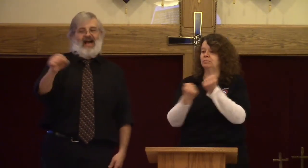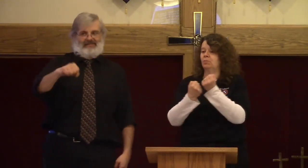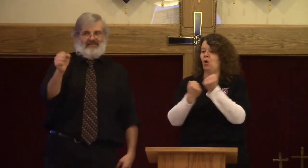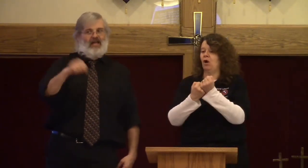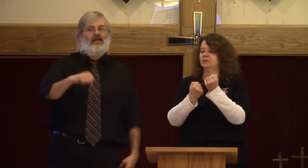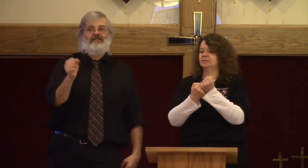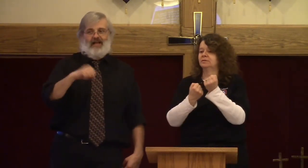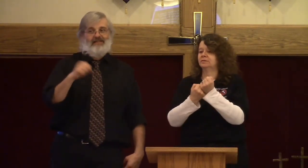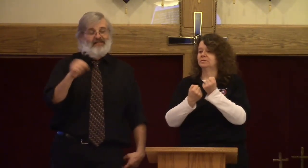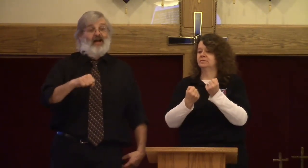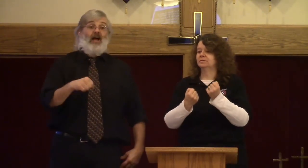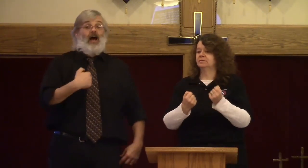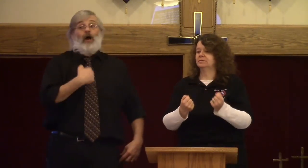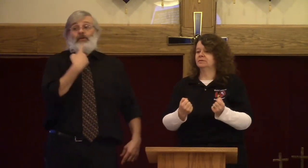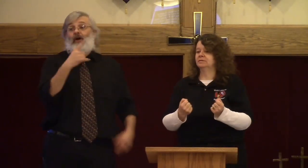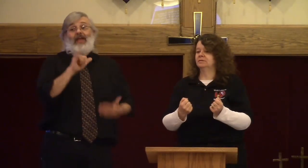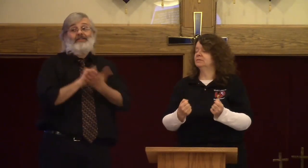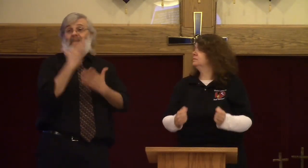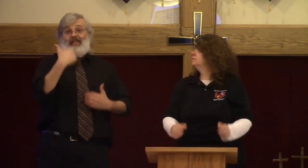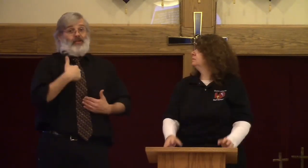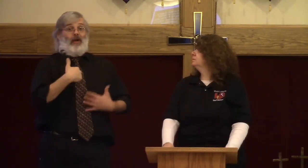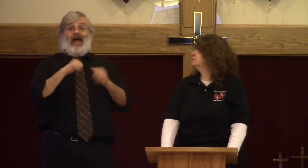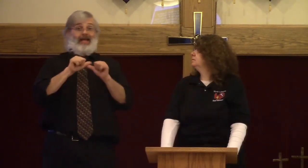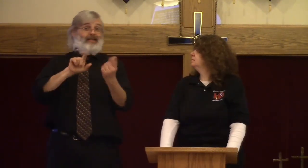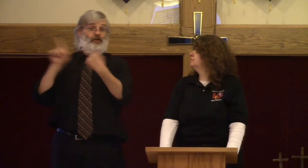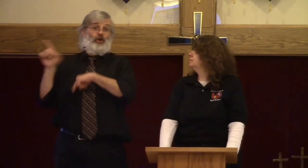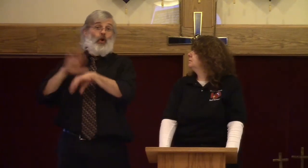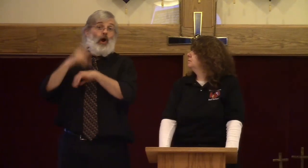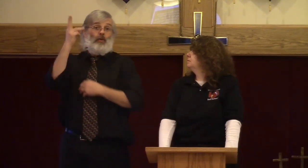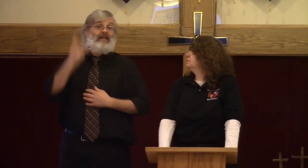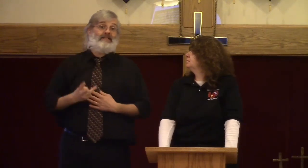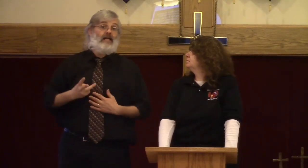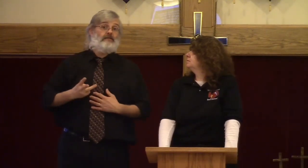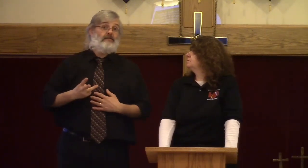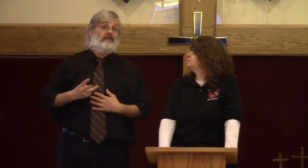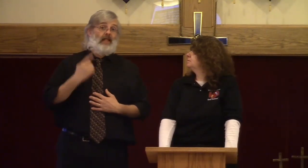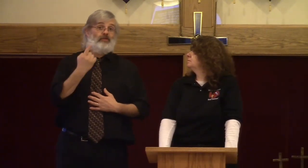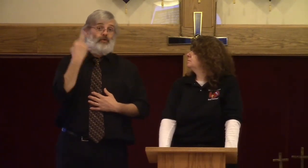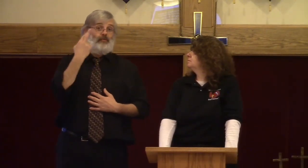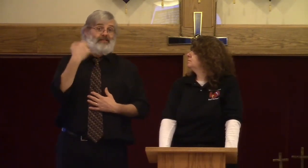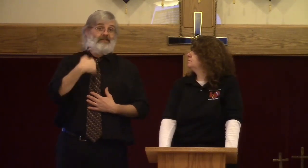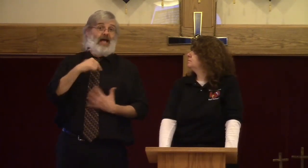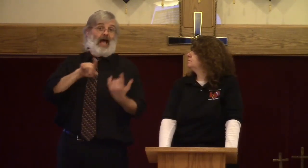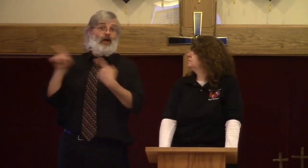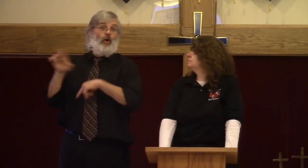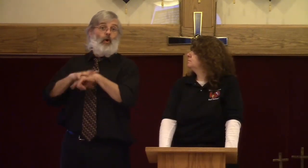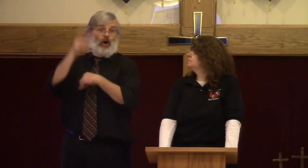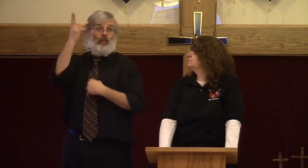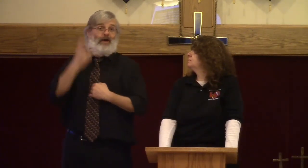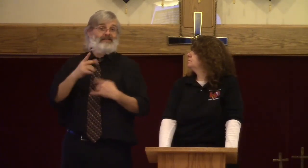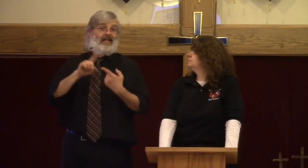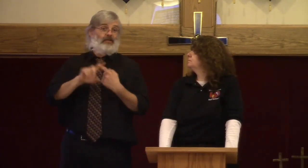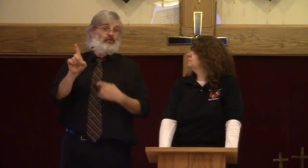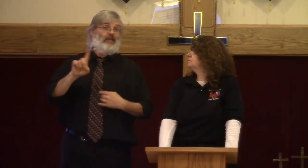Yes. I'll tell you, that's why I continue to go on Wednesdays. That's one of the reasons I go on Wednesdays to